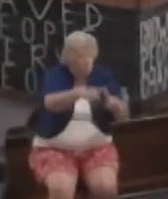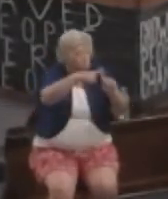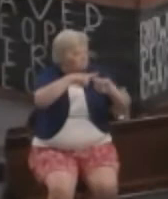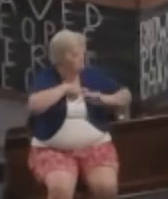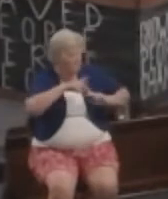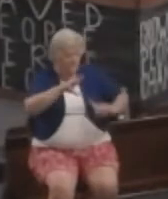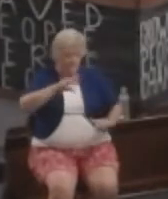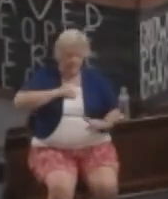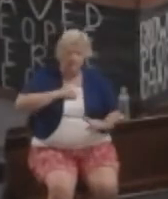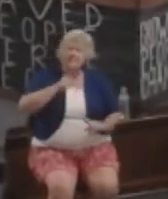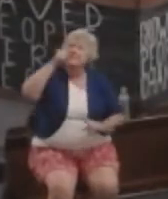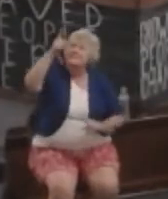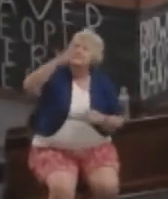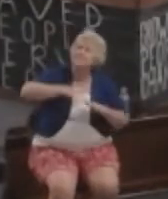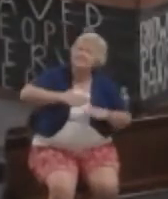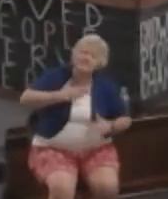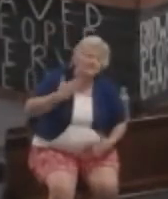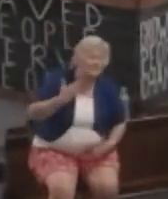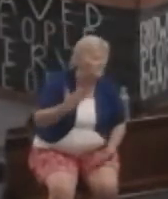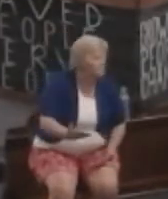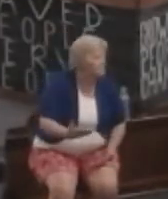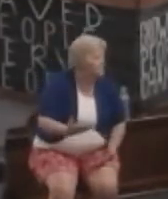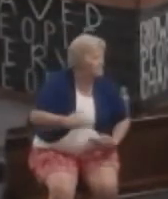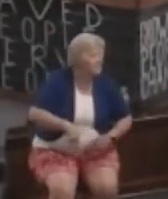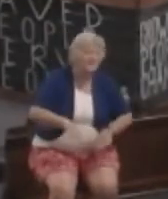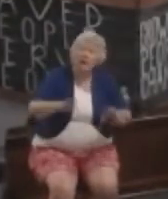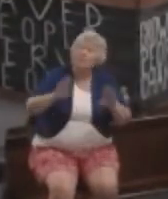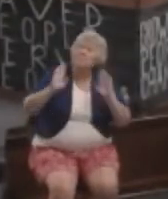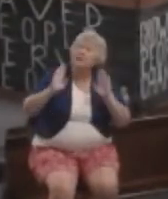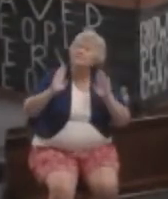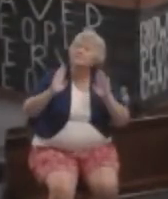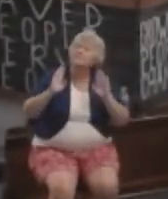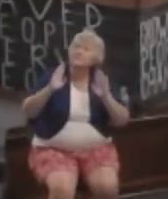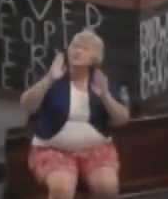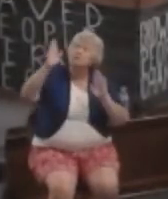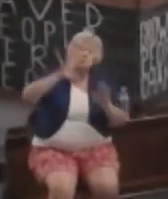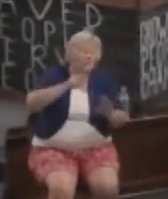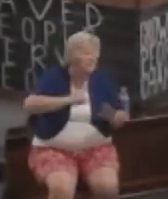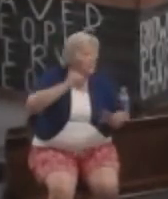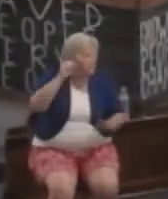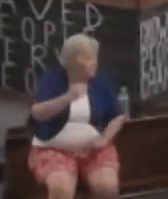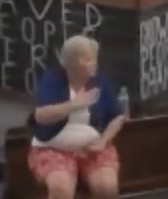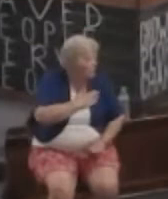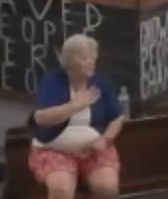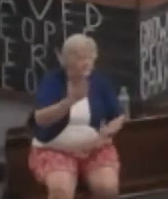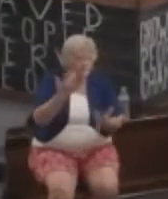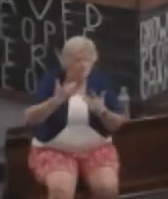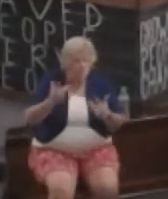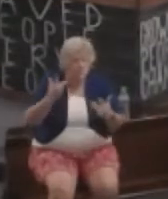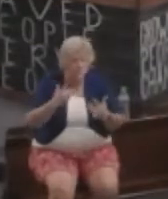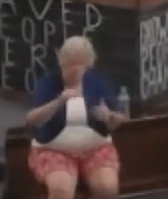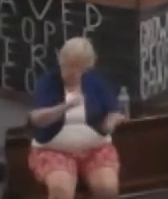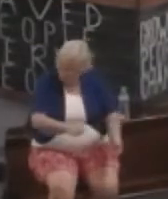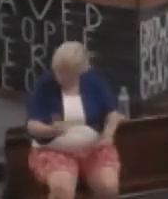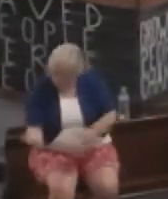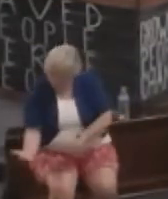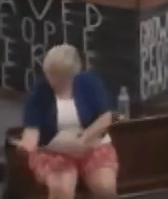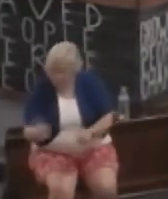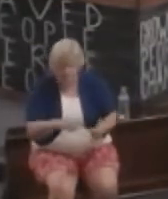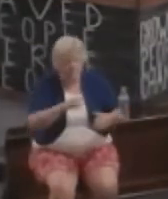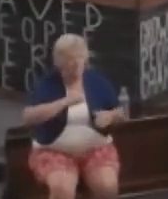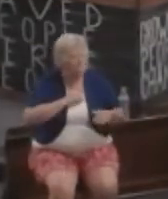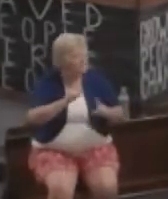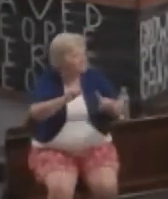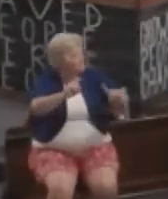Christ's sacrifice. You accepted God's grace and mercy. You were baptized and accepted the gift of the Holy